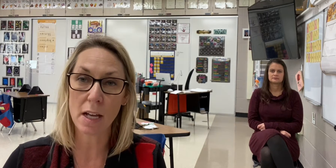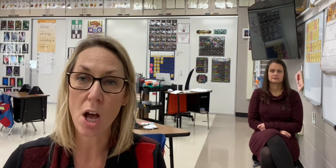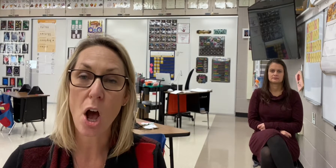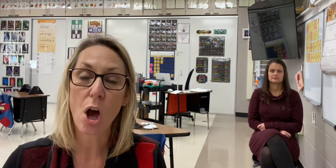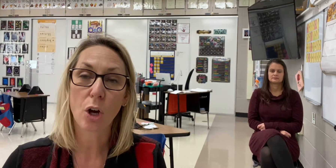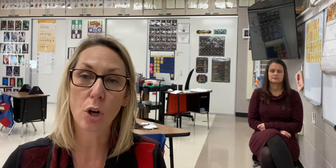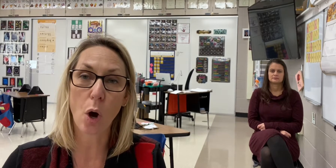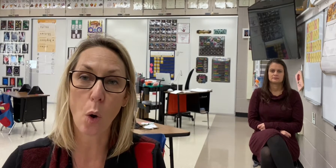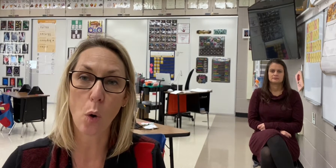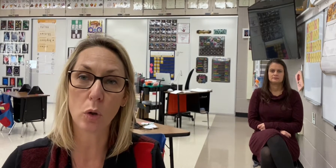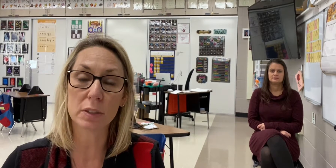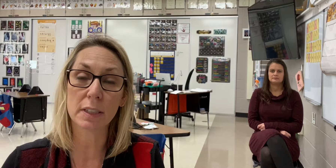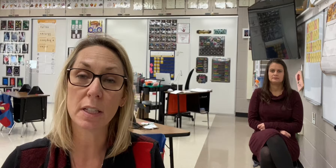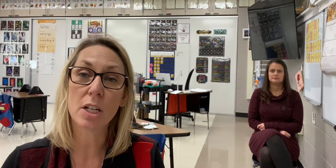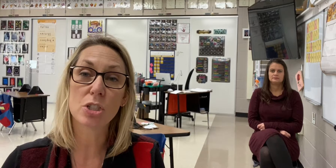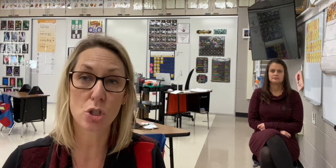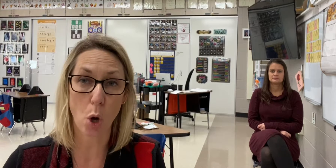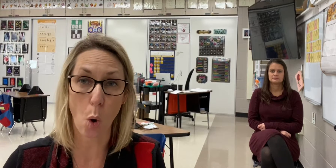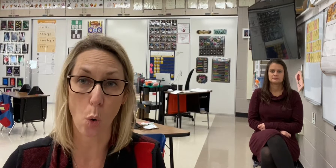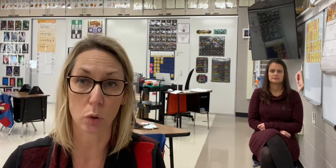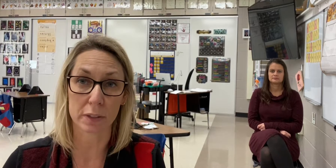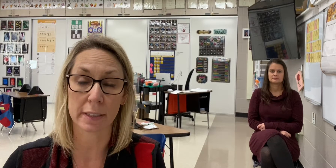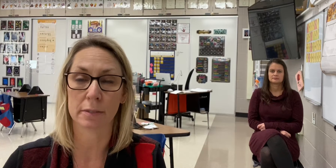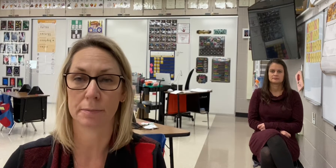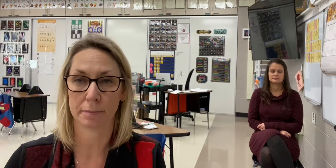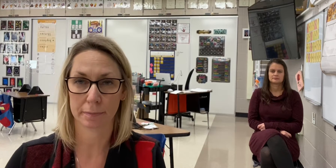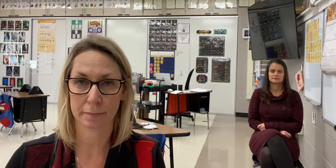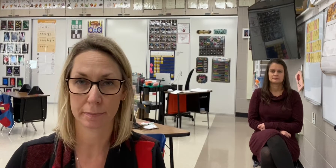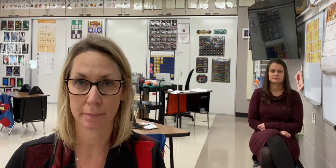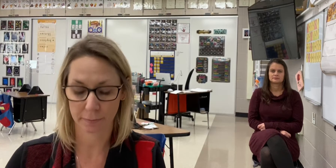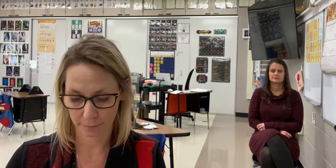Rain, cold, told.